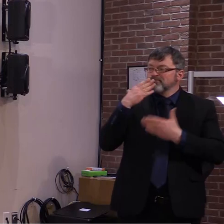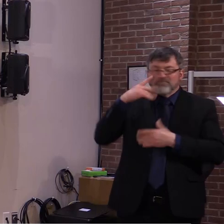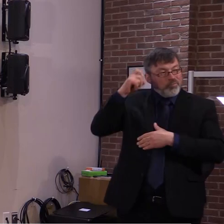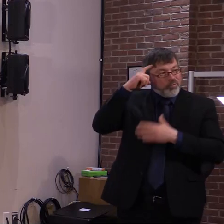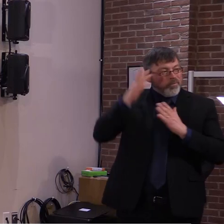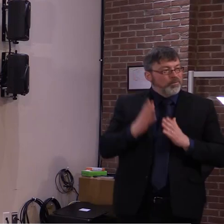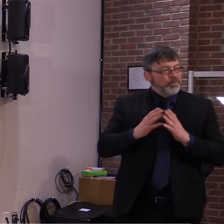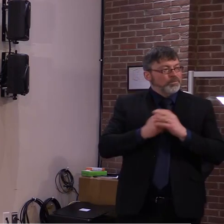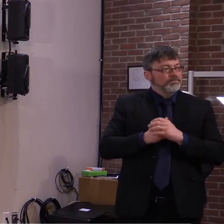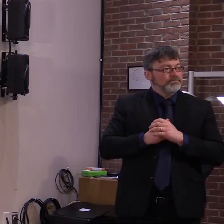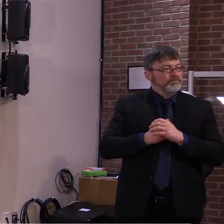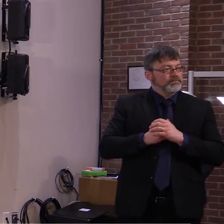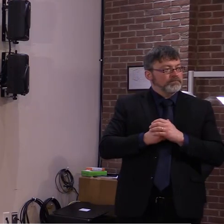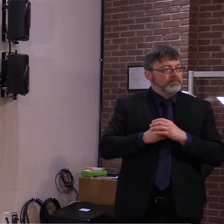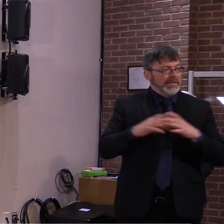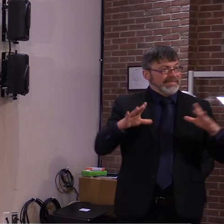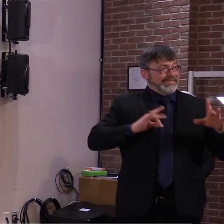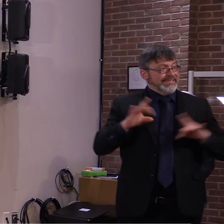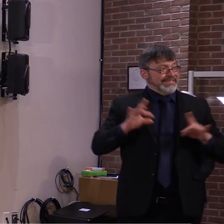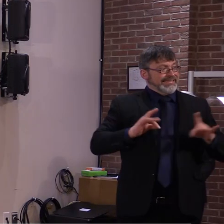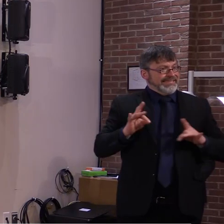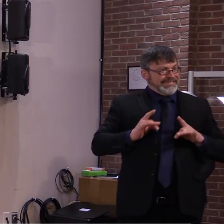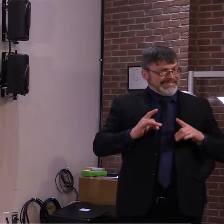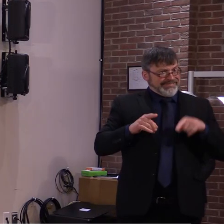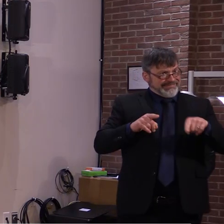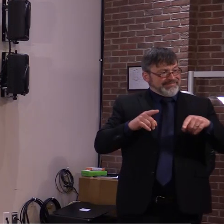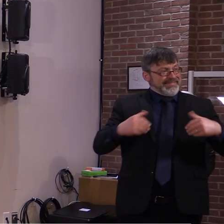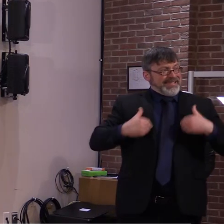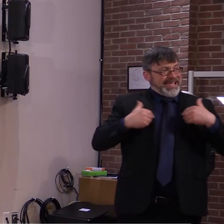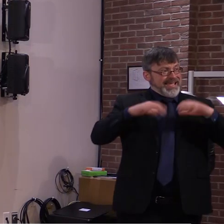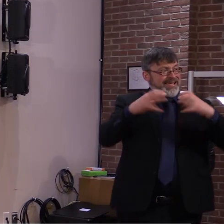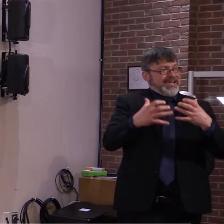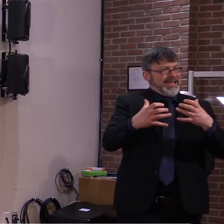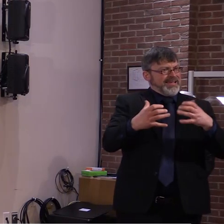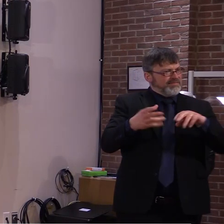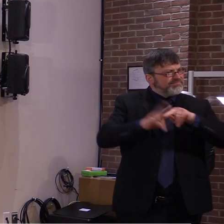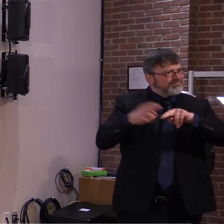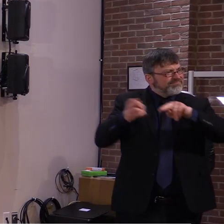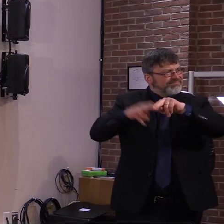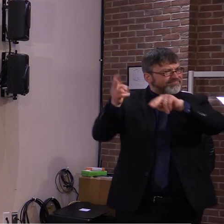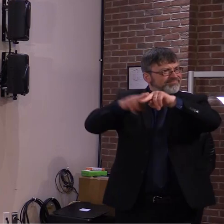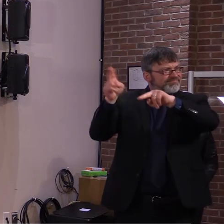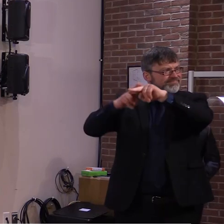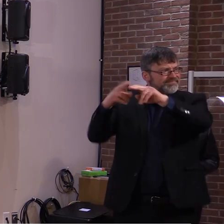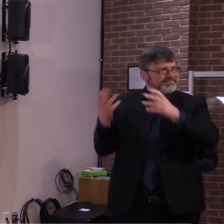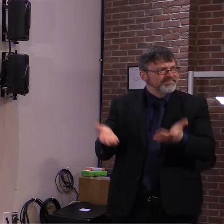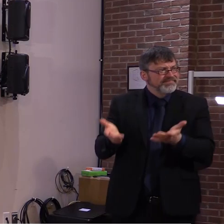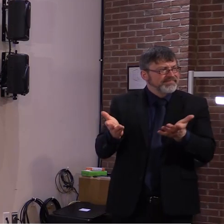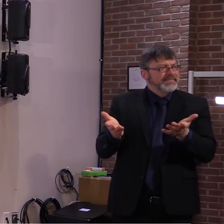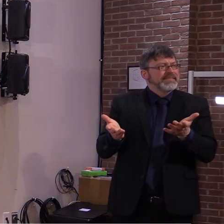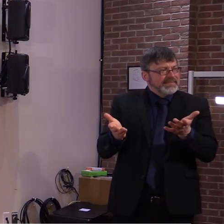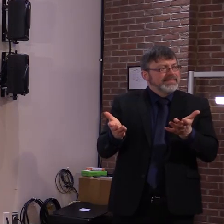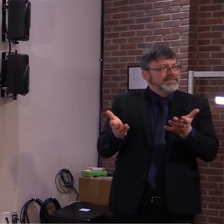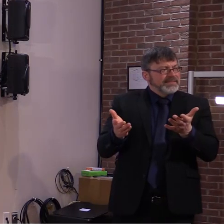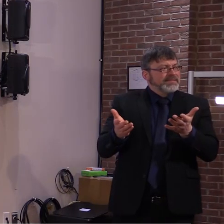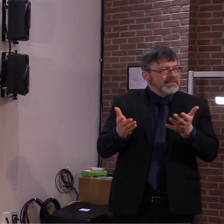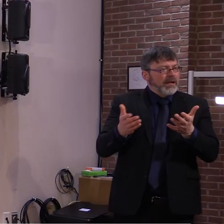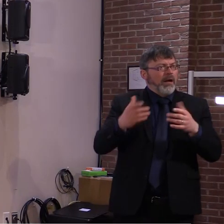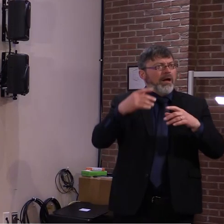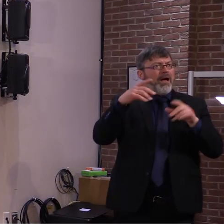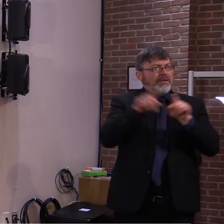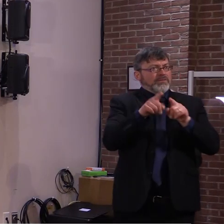in cases among young people and the manufacturing error that Commissioner Levine mentioned with Johnson &